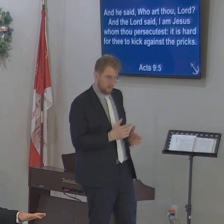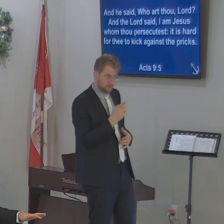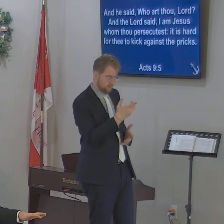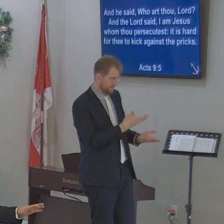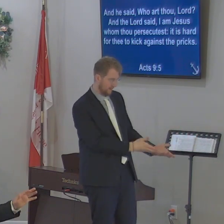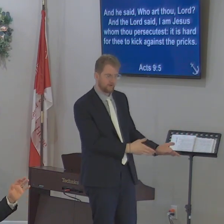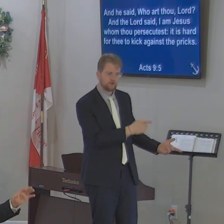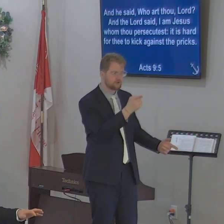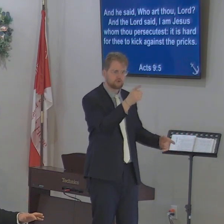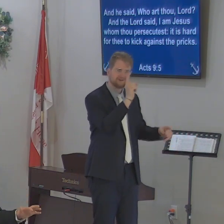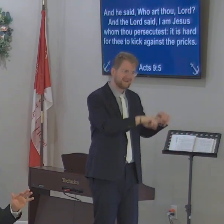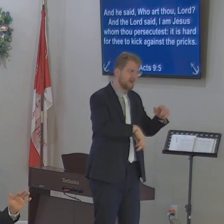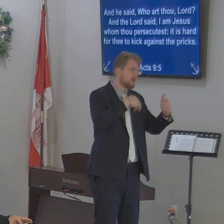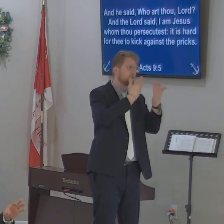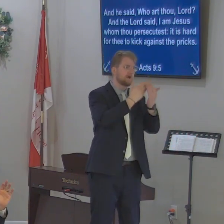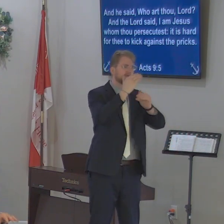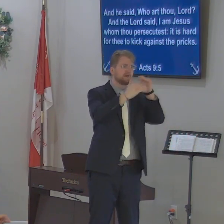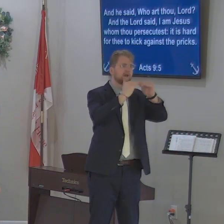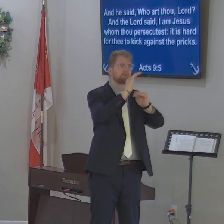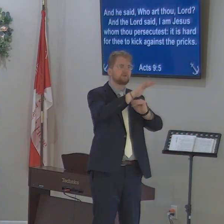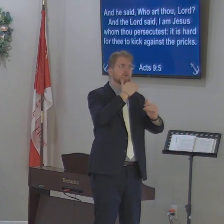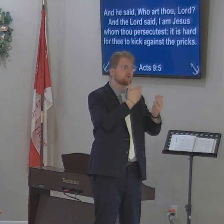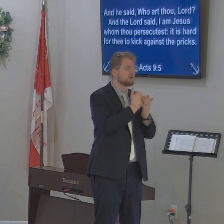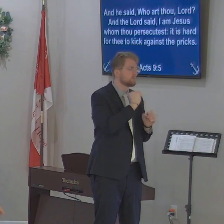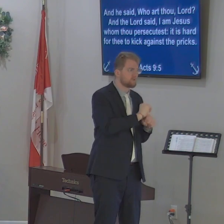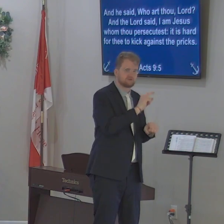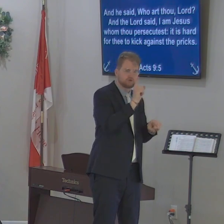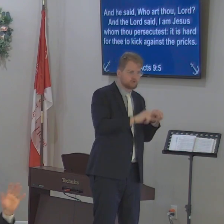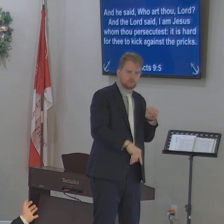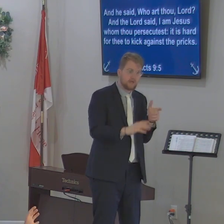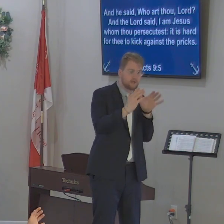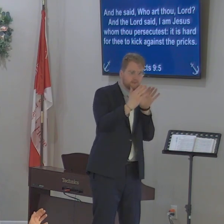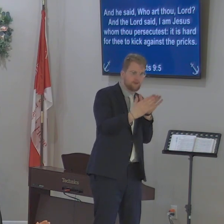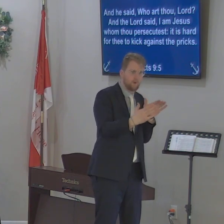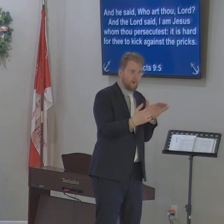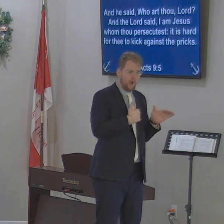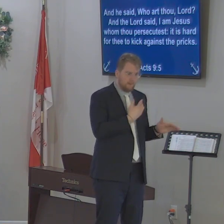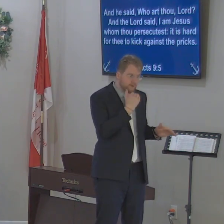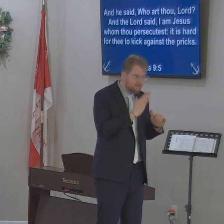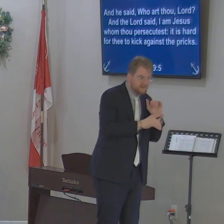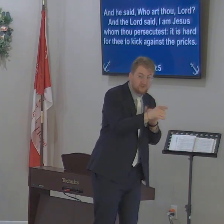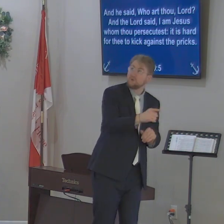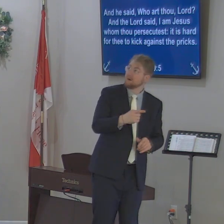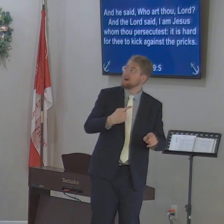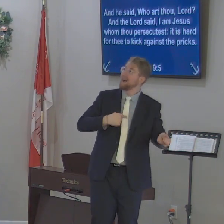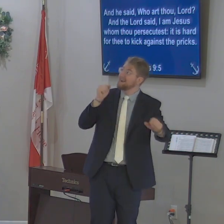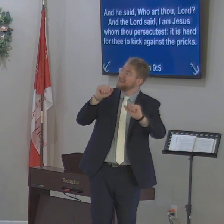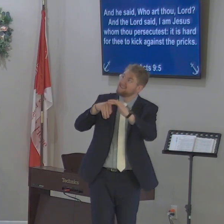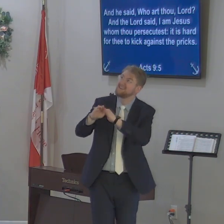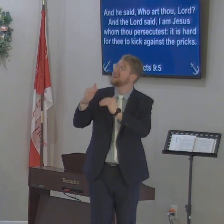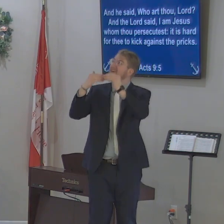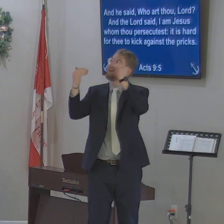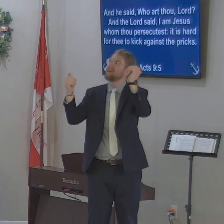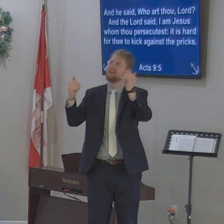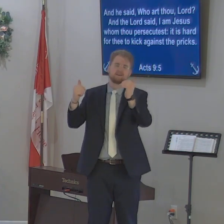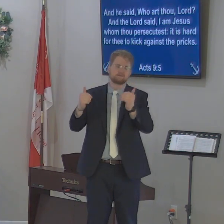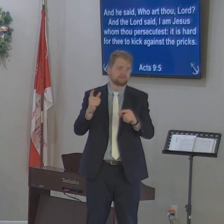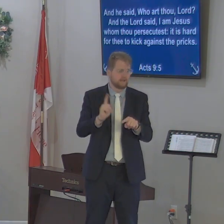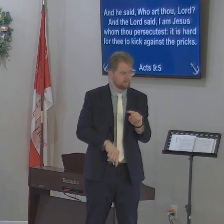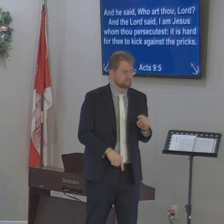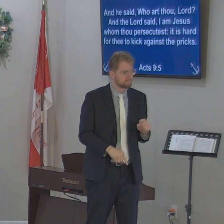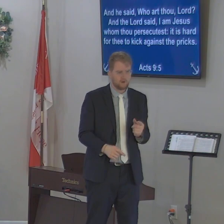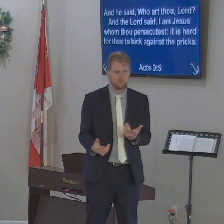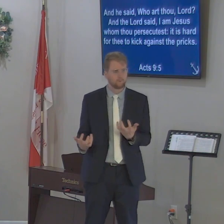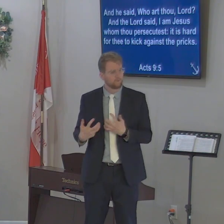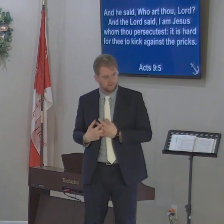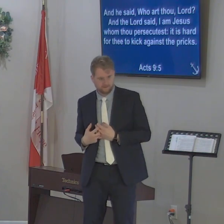works. You cannot measure your way to heaven compared to anybody else or your feelings or emotions. It has to be according to